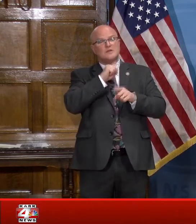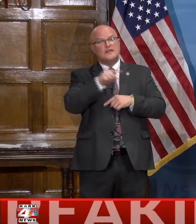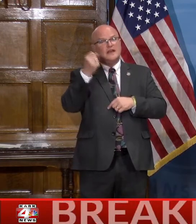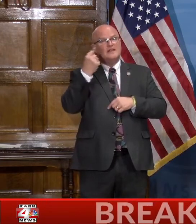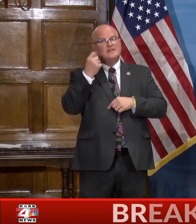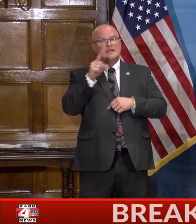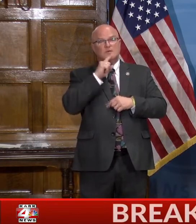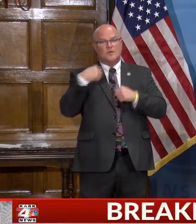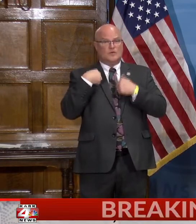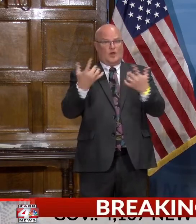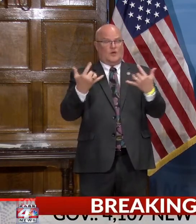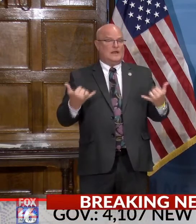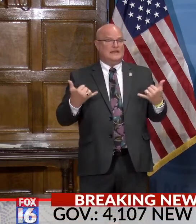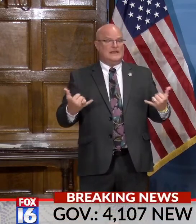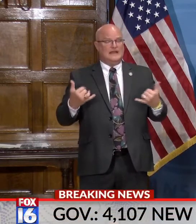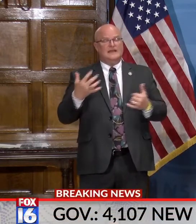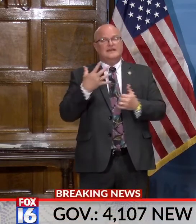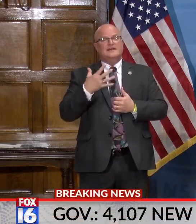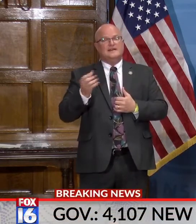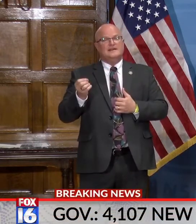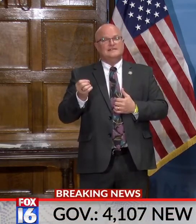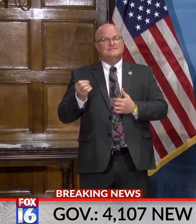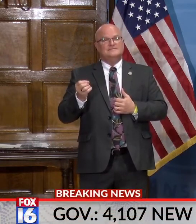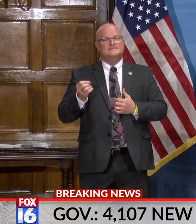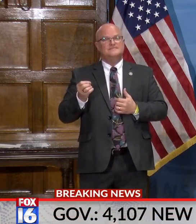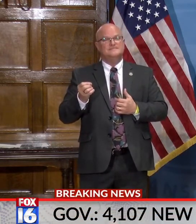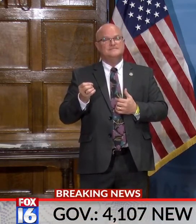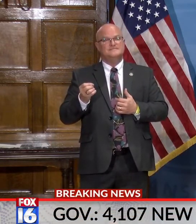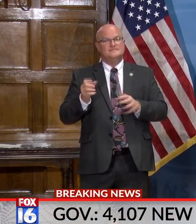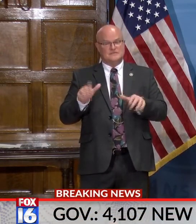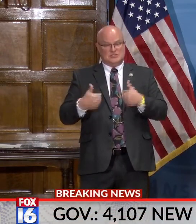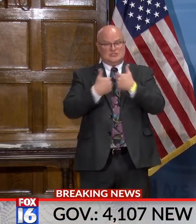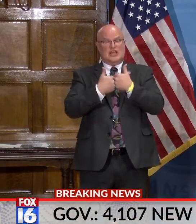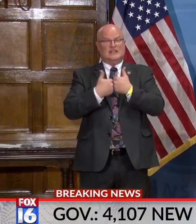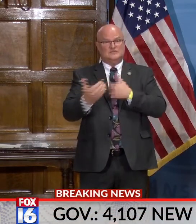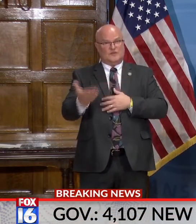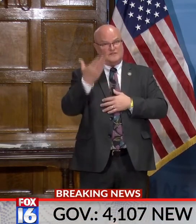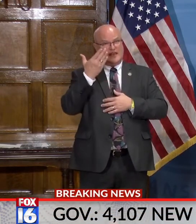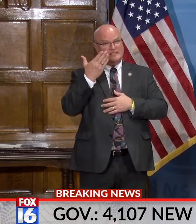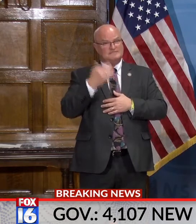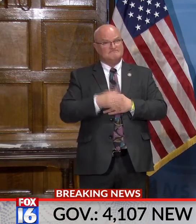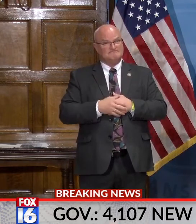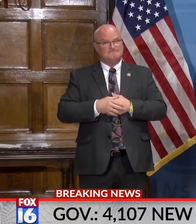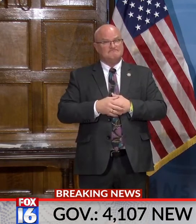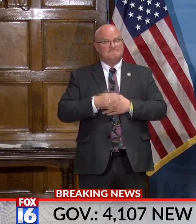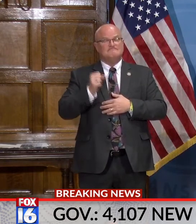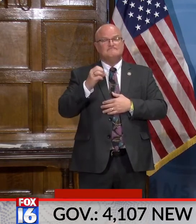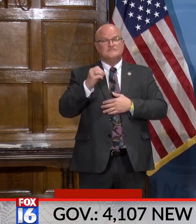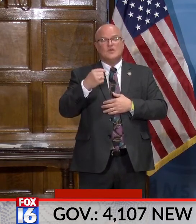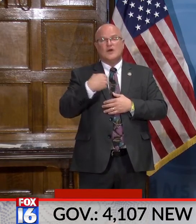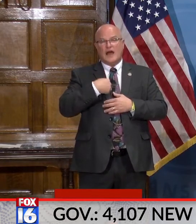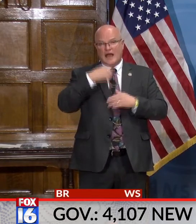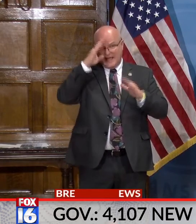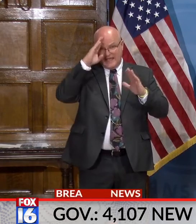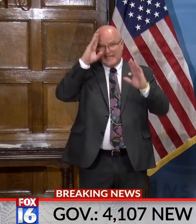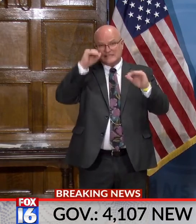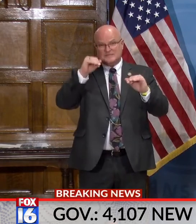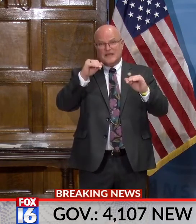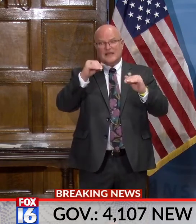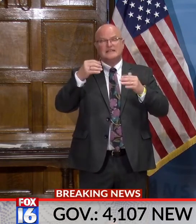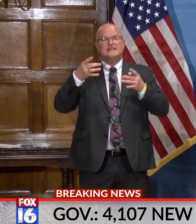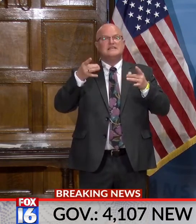where we are and you know, the challenges that we face. So I expect there to be a